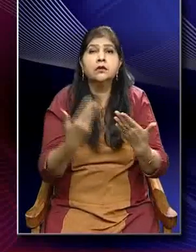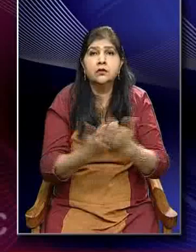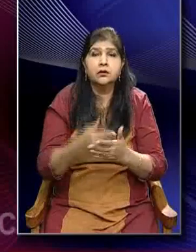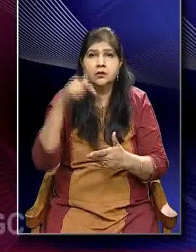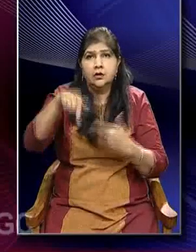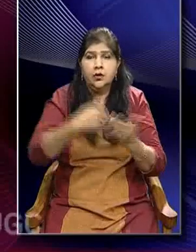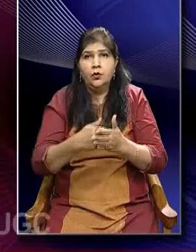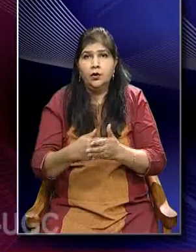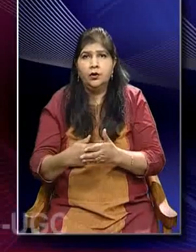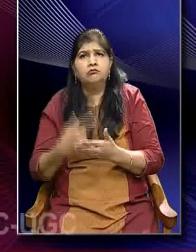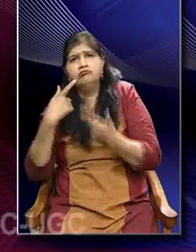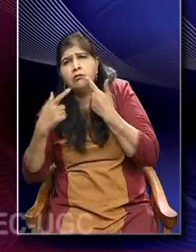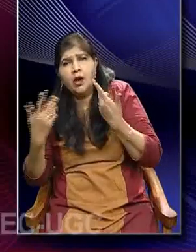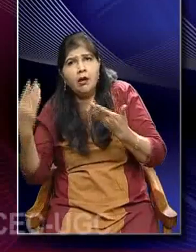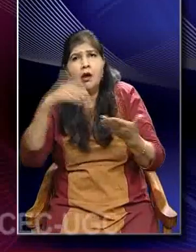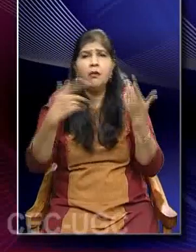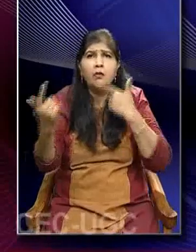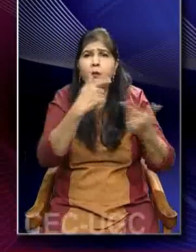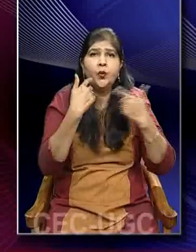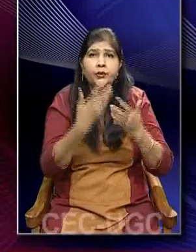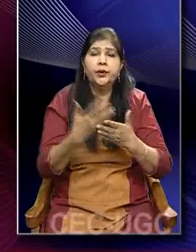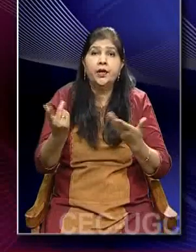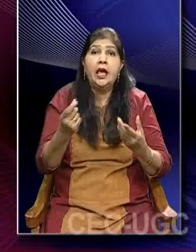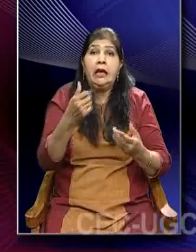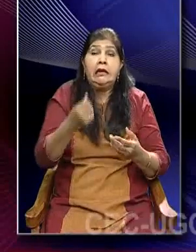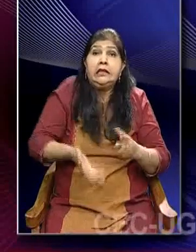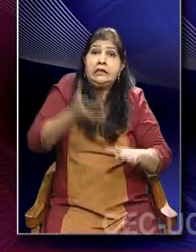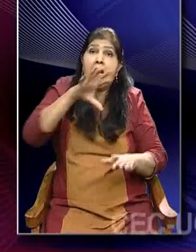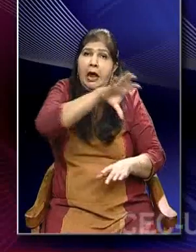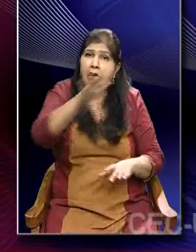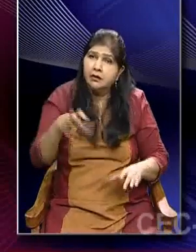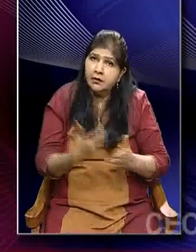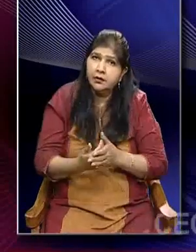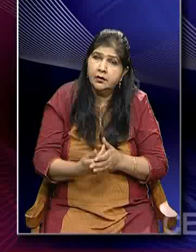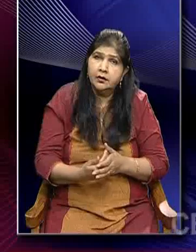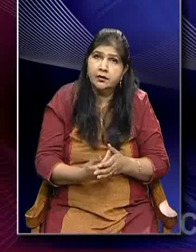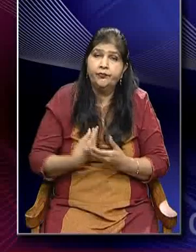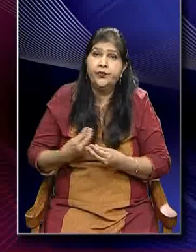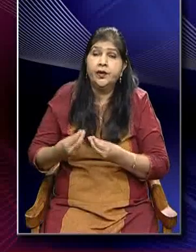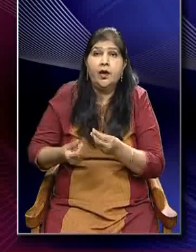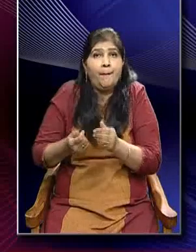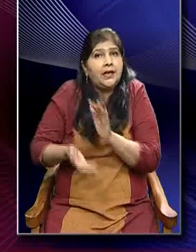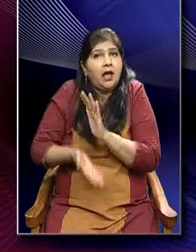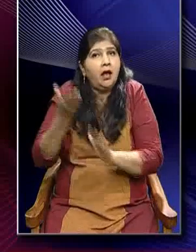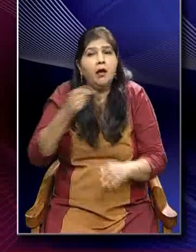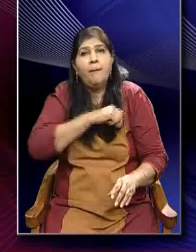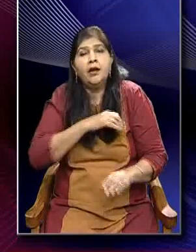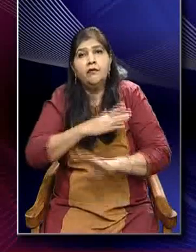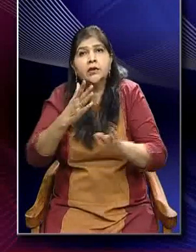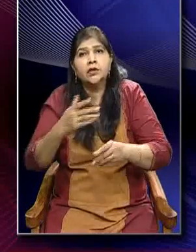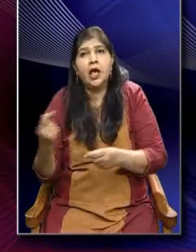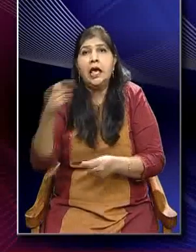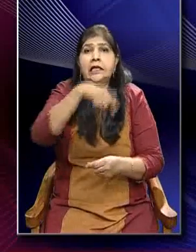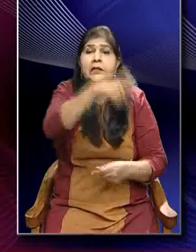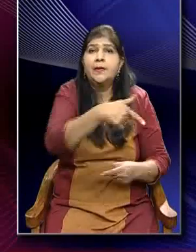which is argued, that is, the rich countries gain at the expense